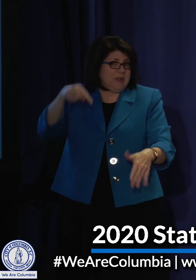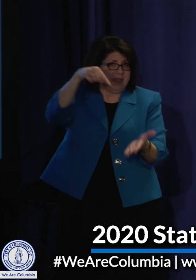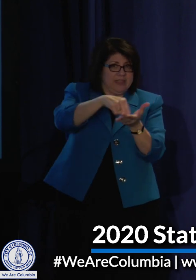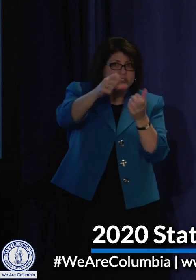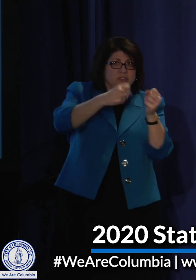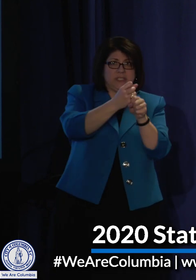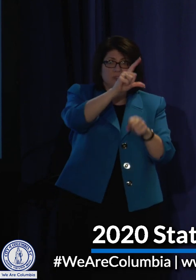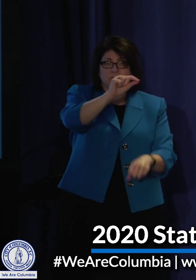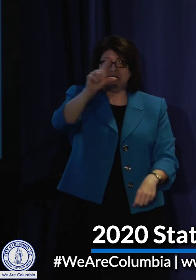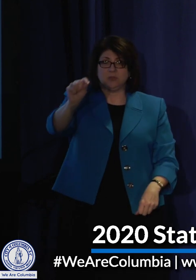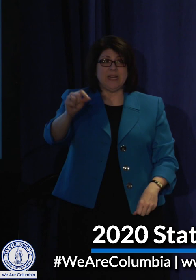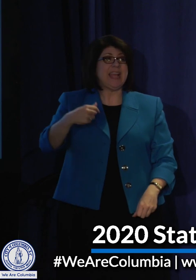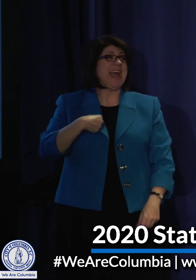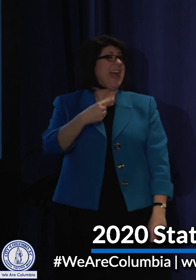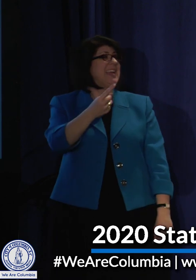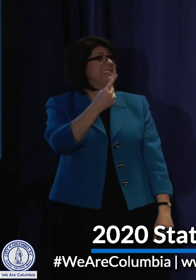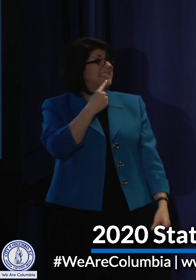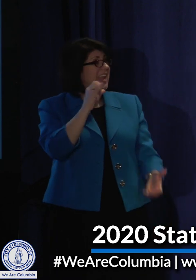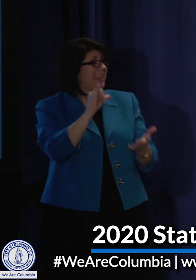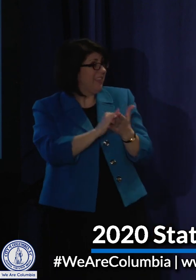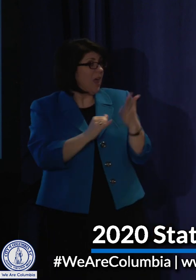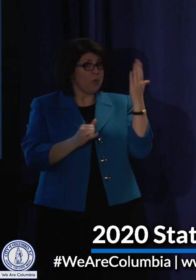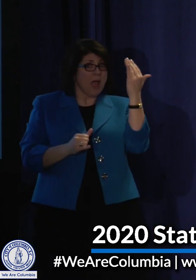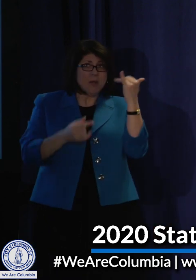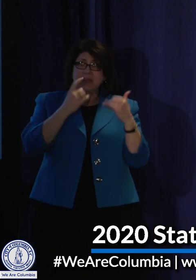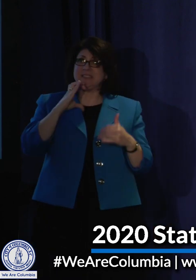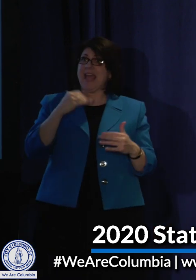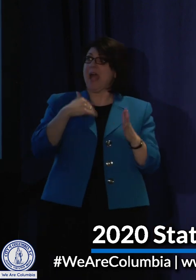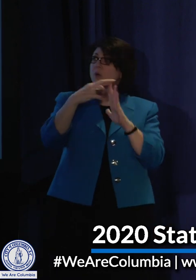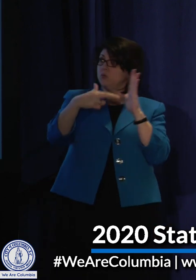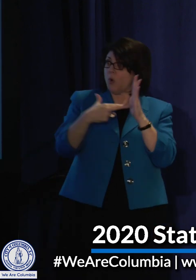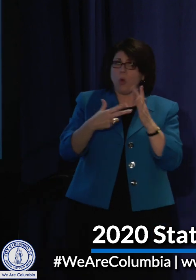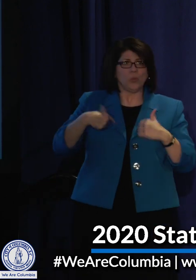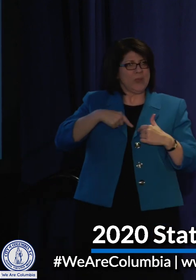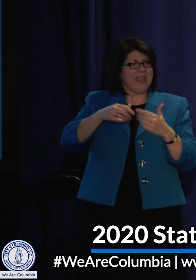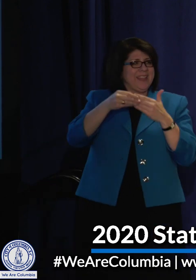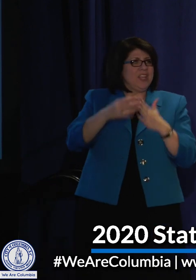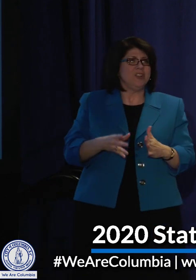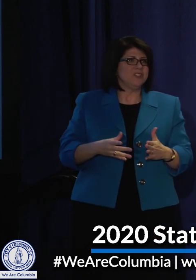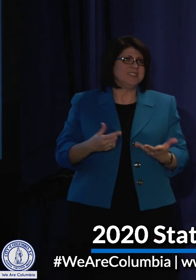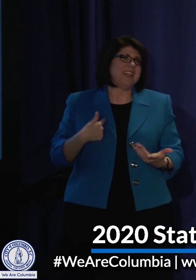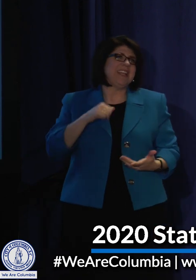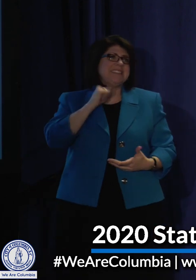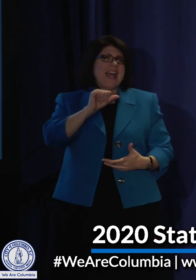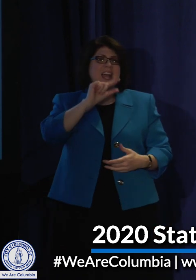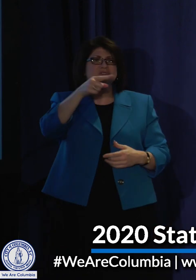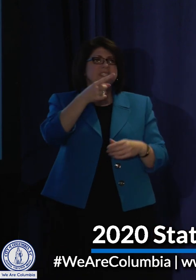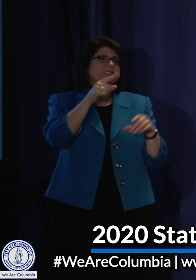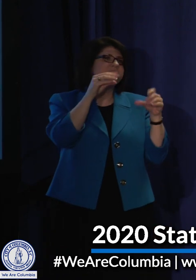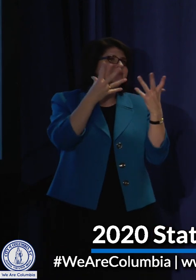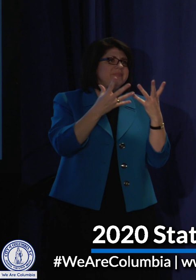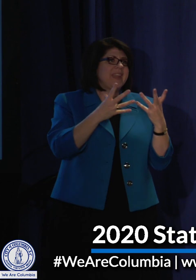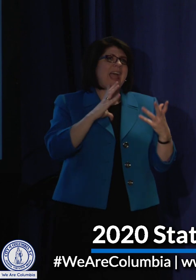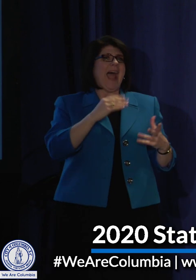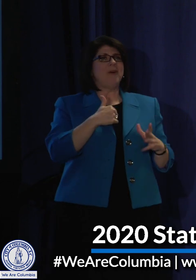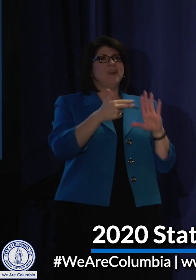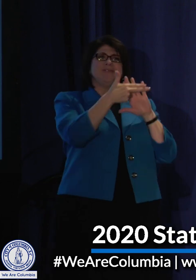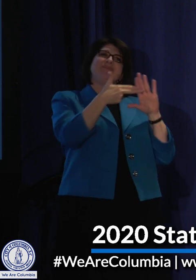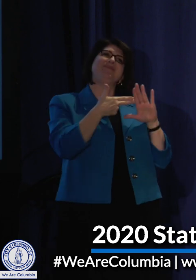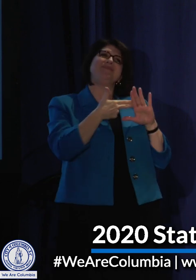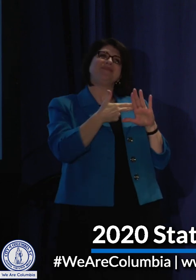2020. I say that saying that our role as leaders is not vested in our titles.